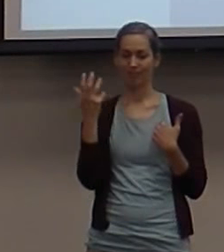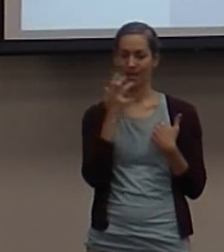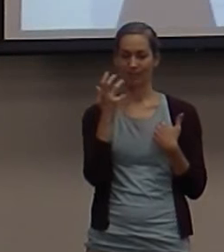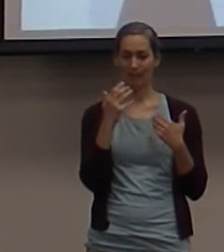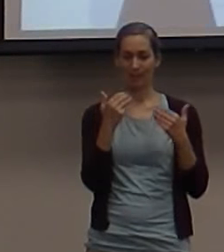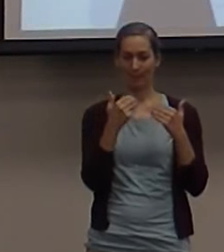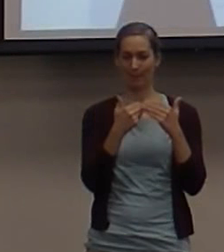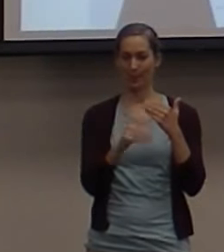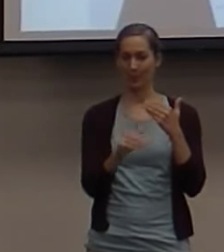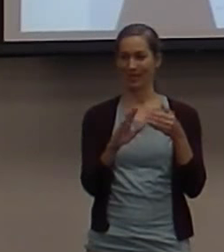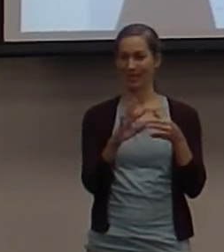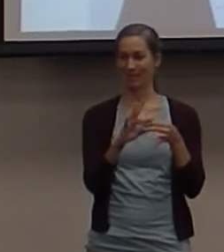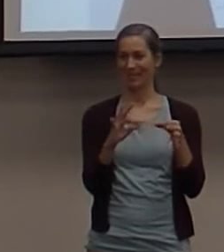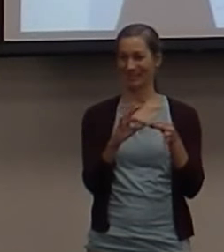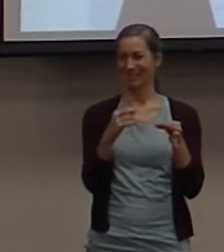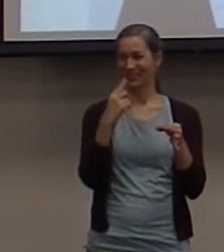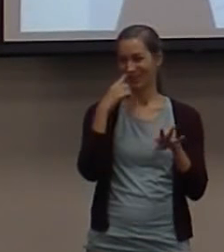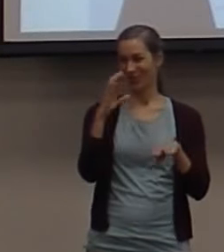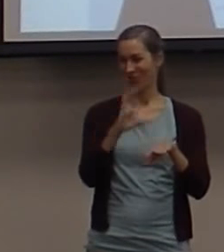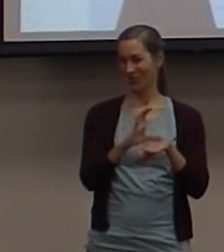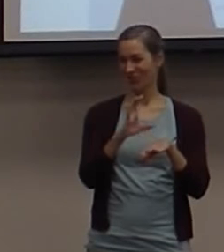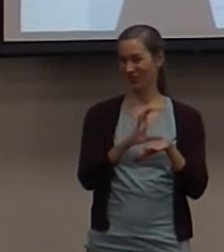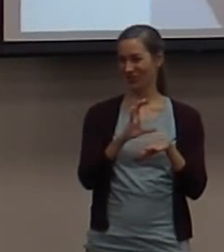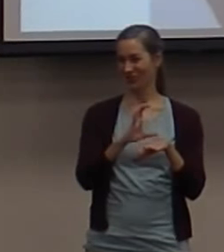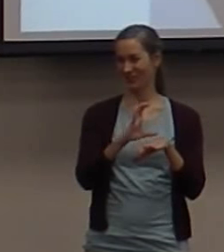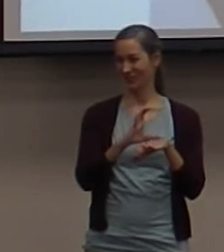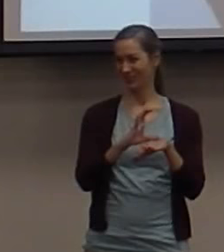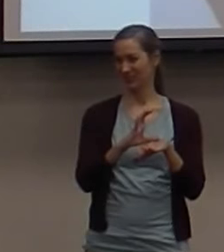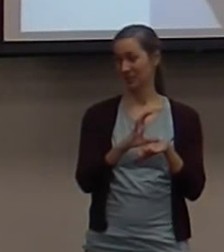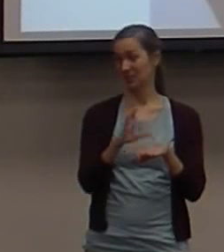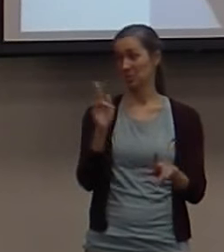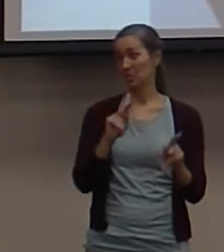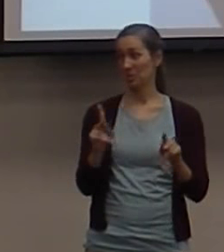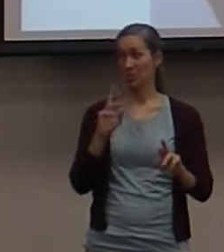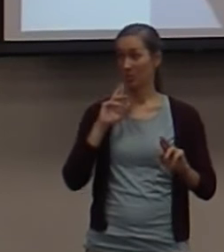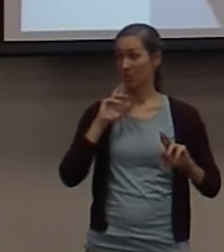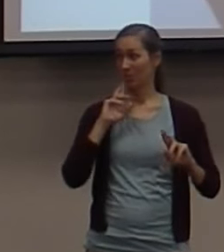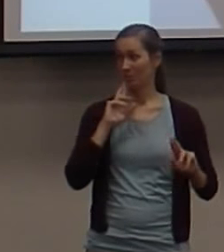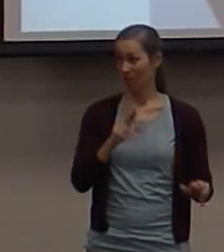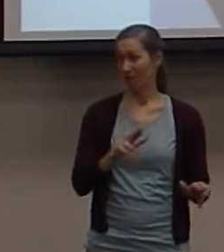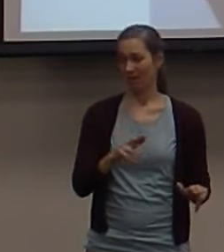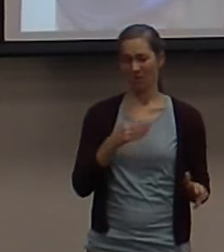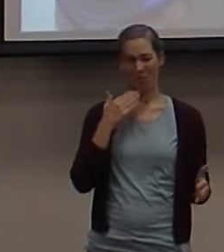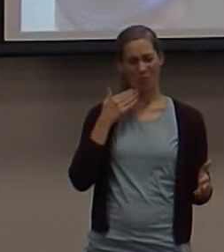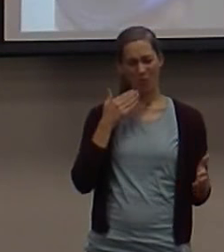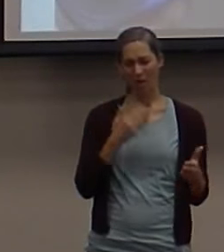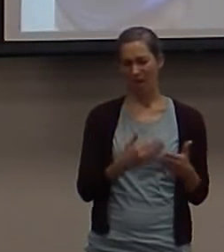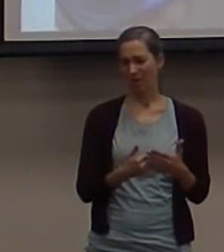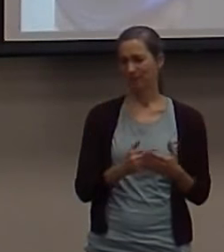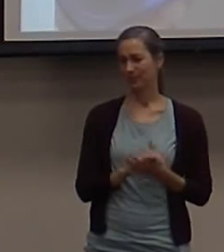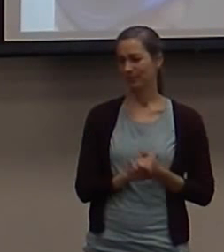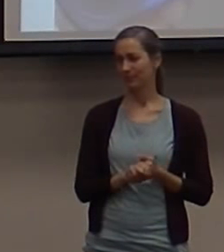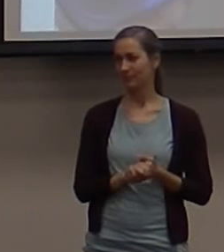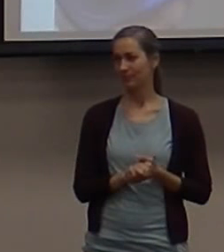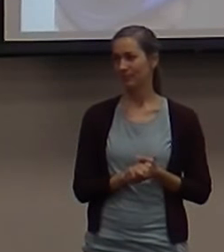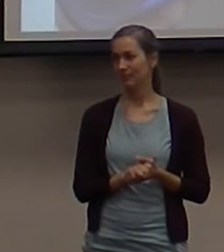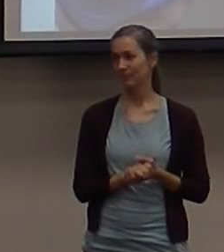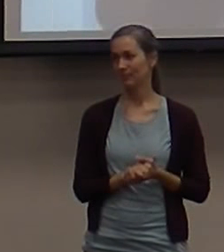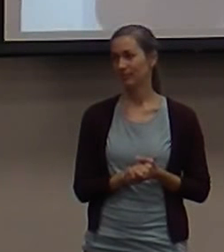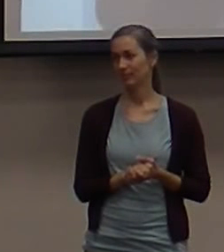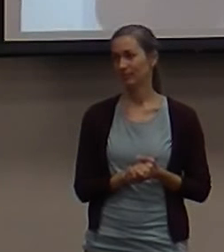church. And the people there responded amazingly well. The blessing came